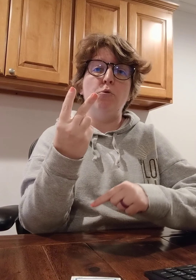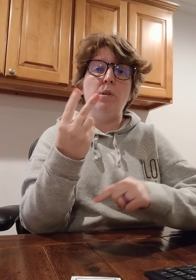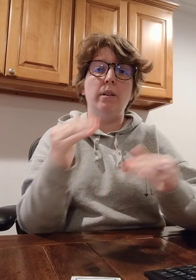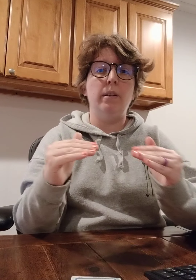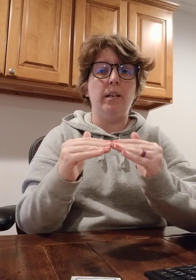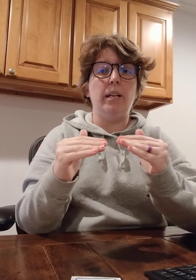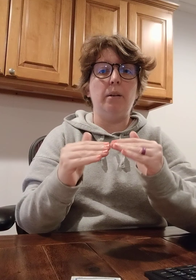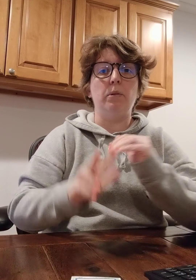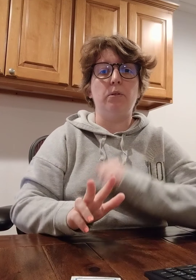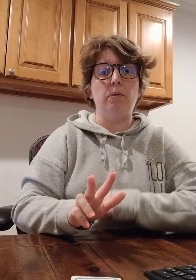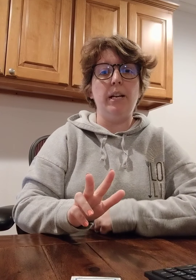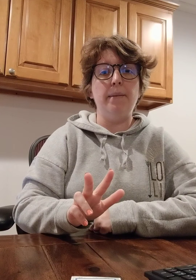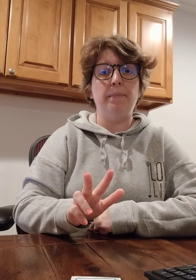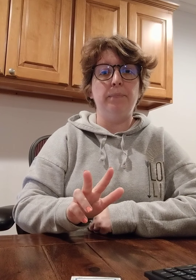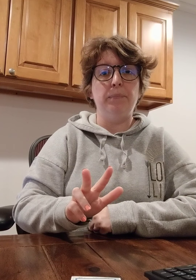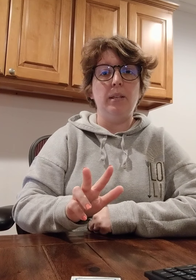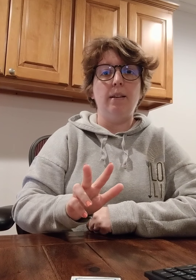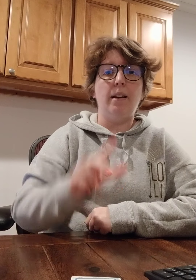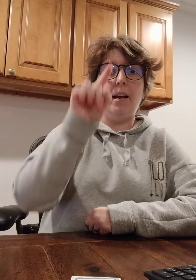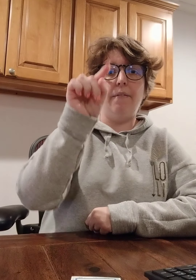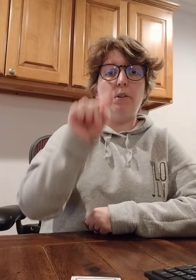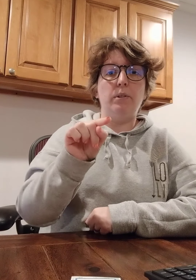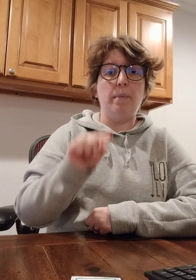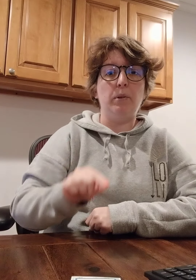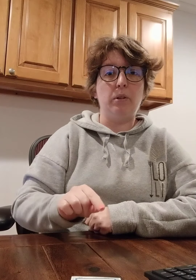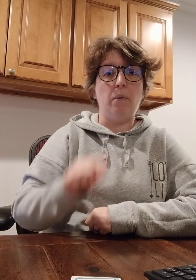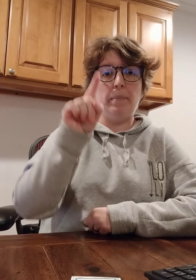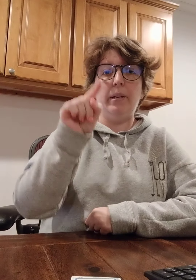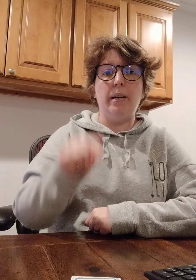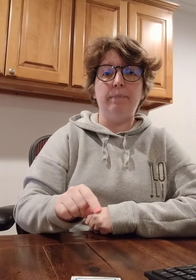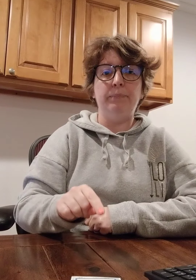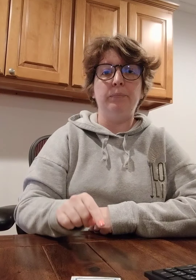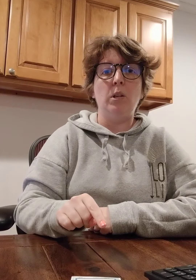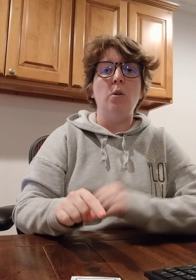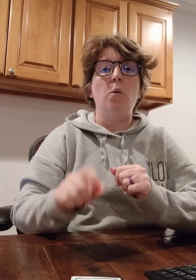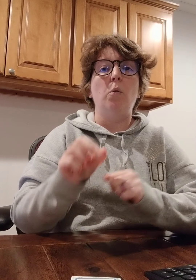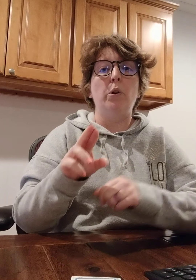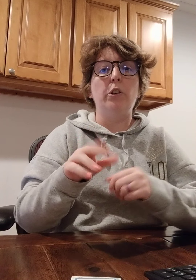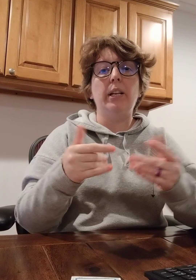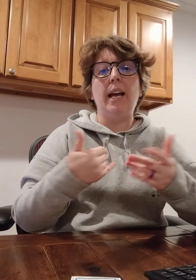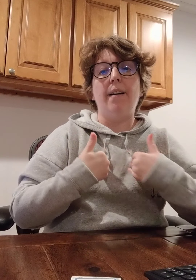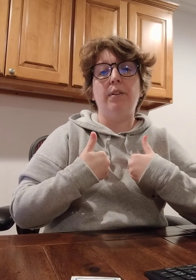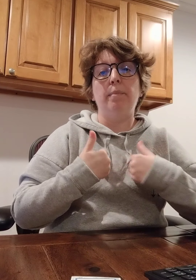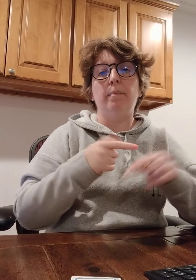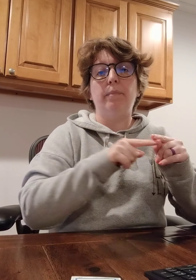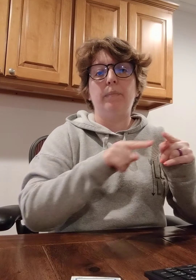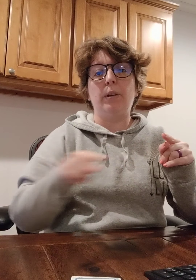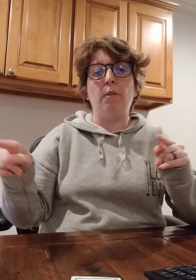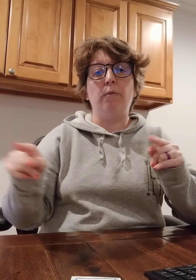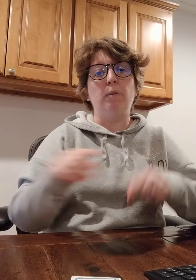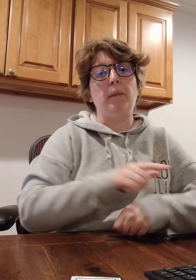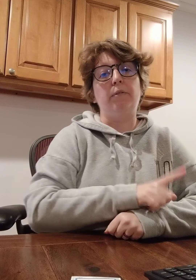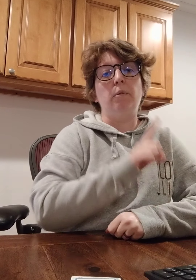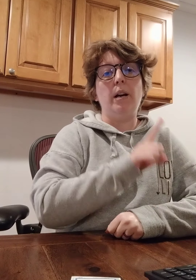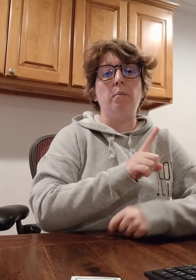2 equals 3 and have those numbers go up and down. Or you can have it go from left to right.